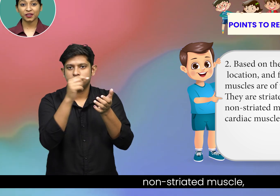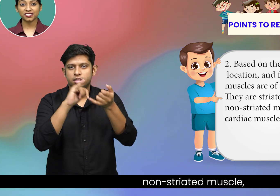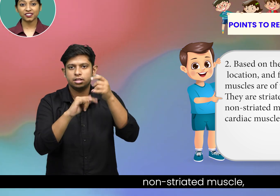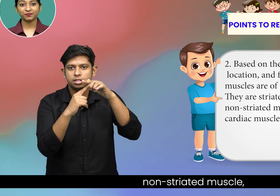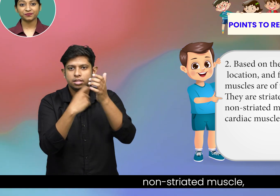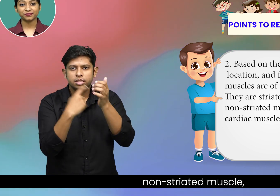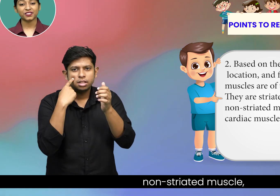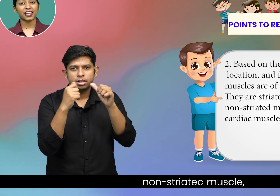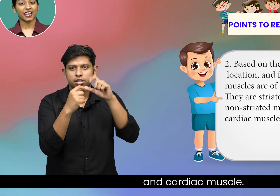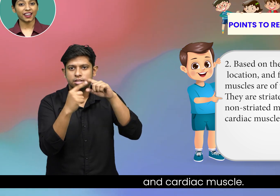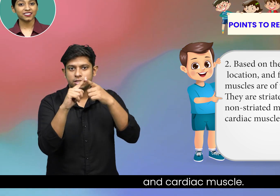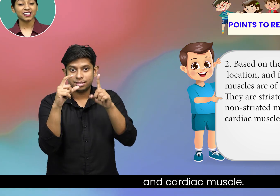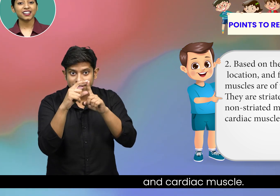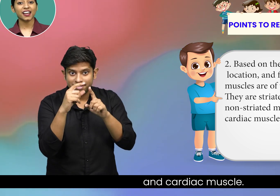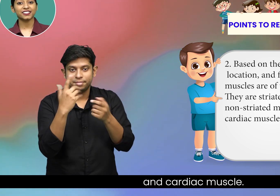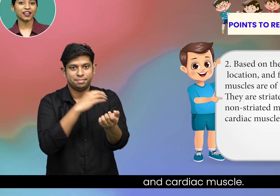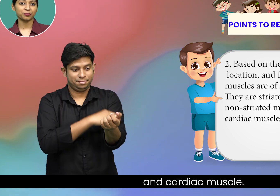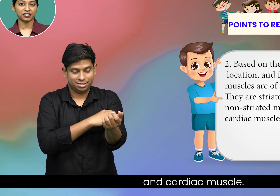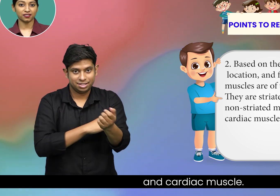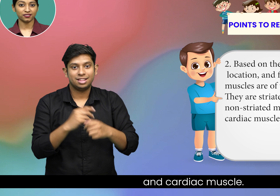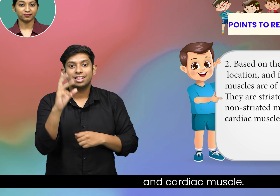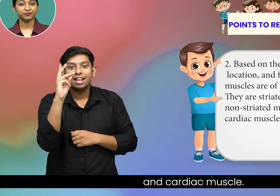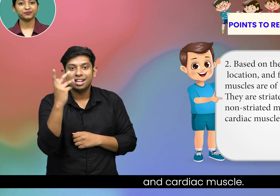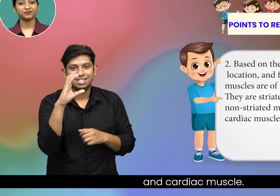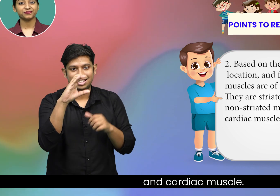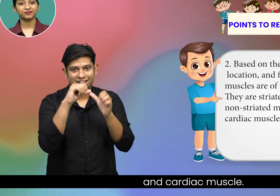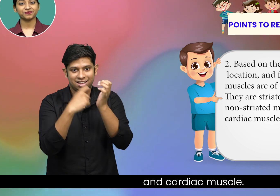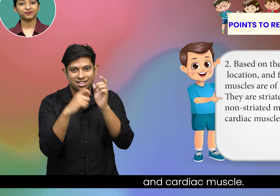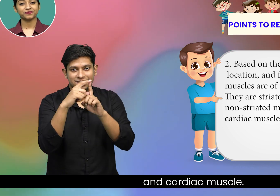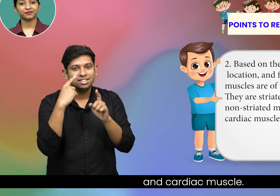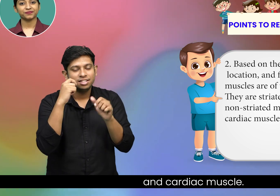non-striated muscle and cardiac muscle.